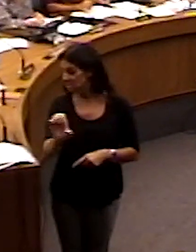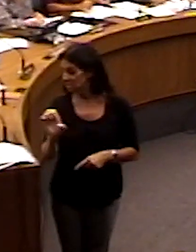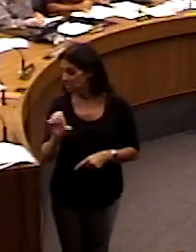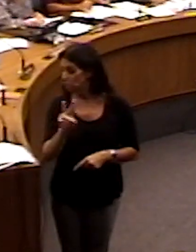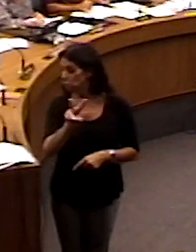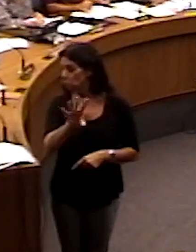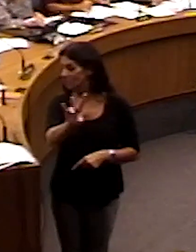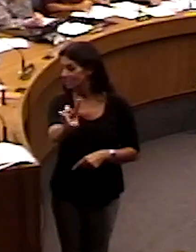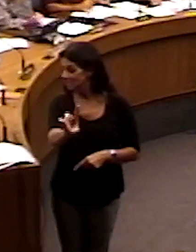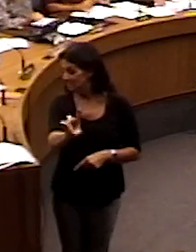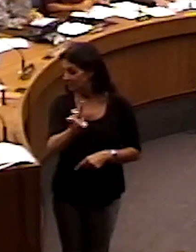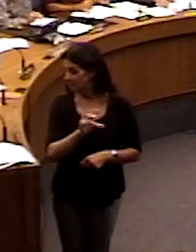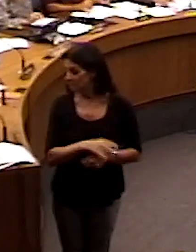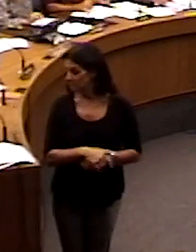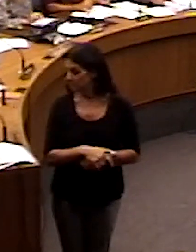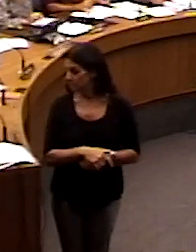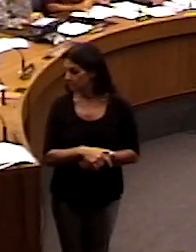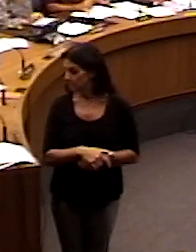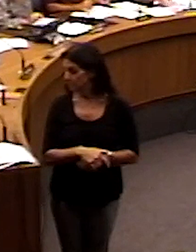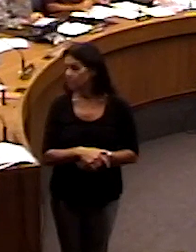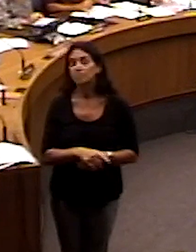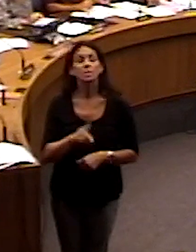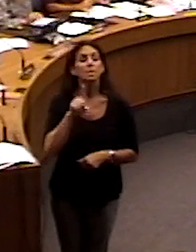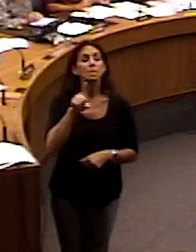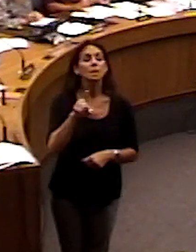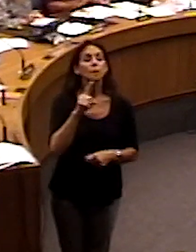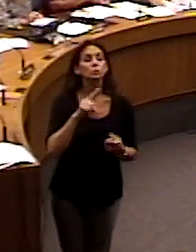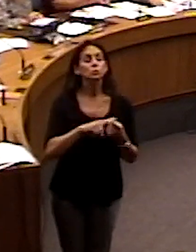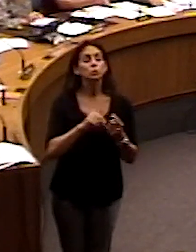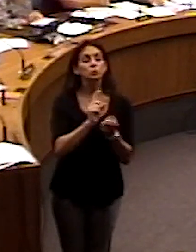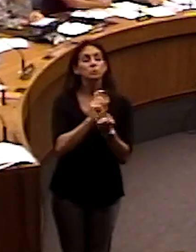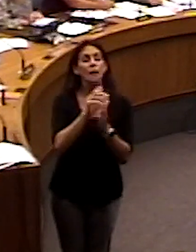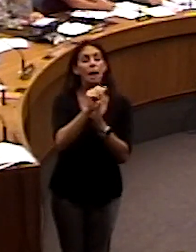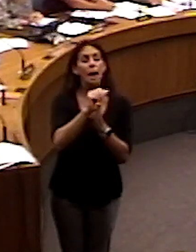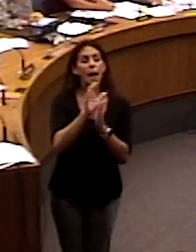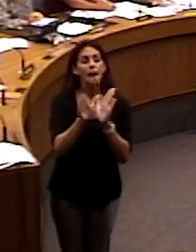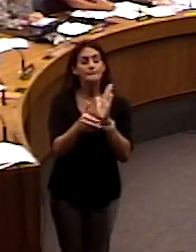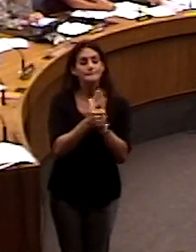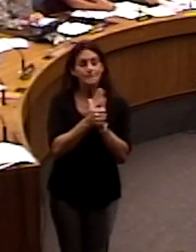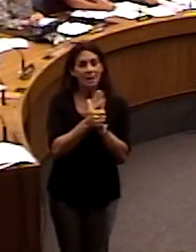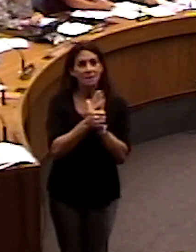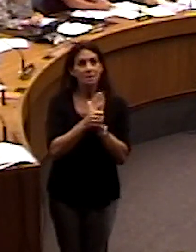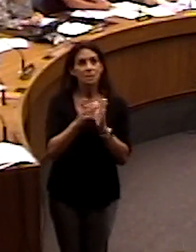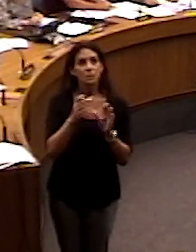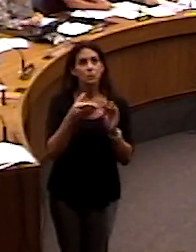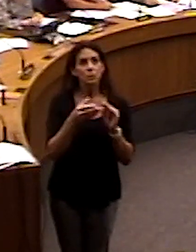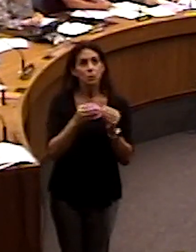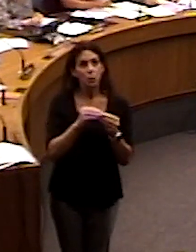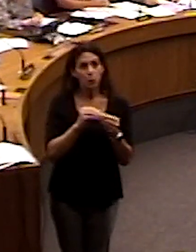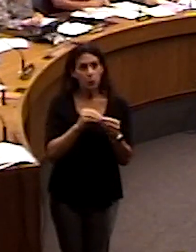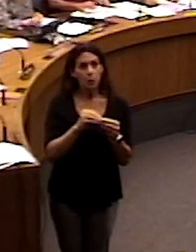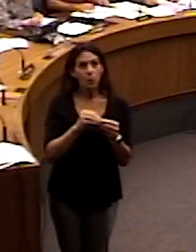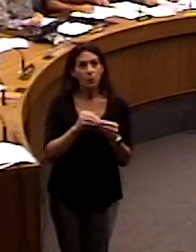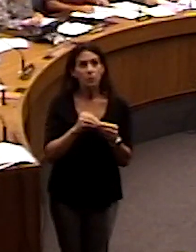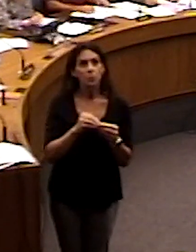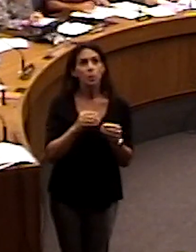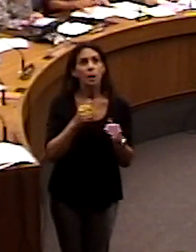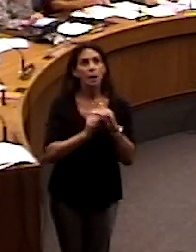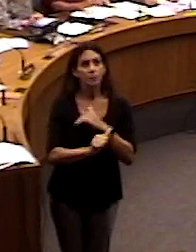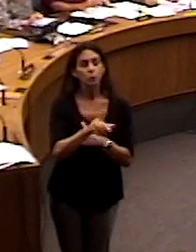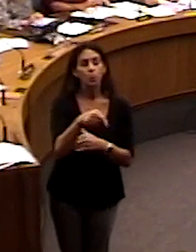Thank you, Mayor. Ordinance 27 is an ordinance to amend the code of the Township of Egg Harbor, Chapter 165, entitled Parks and Recreation